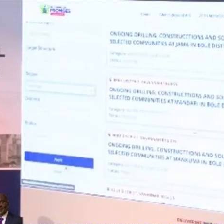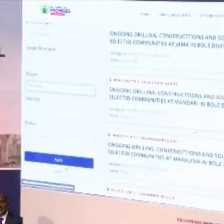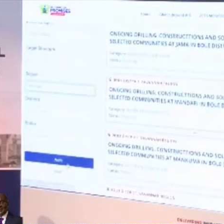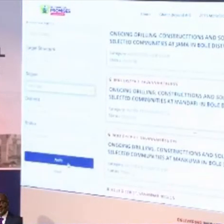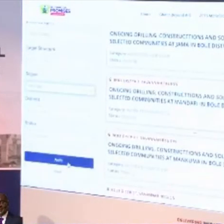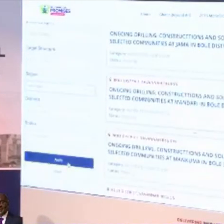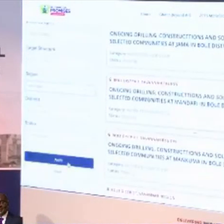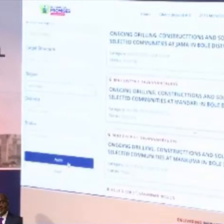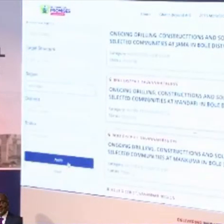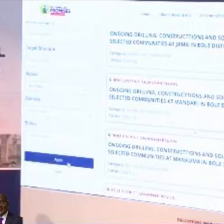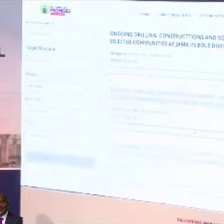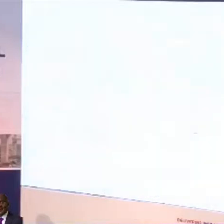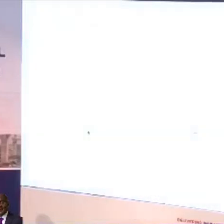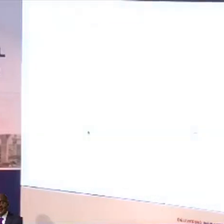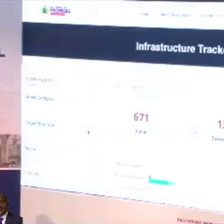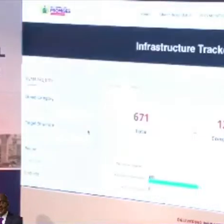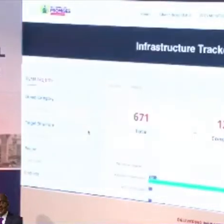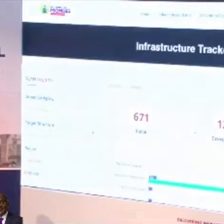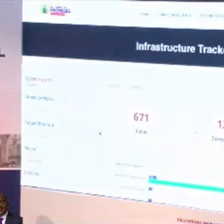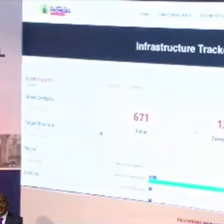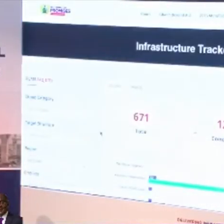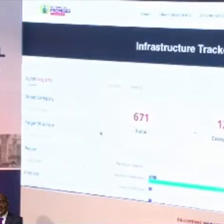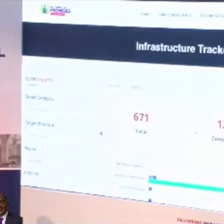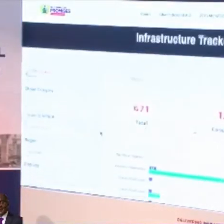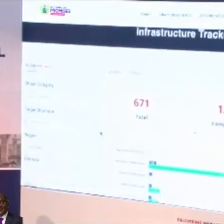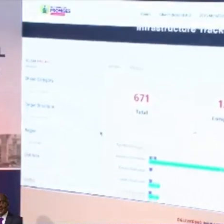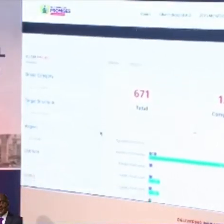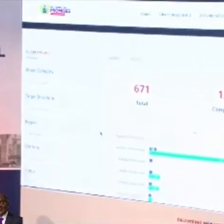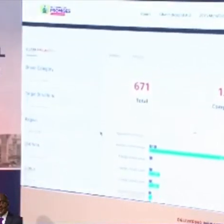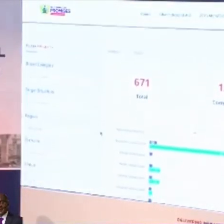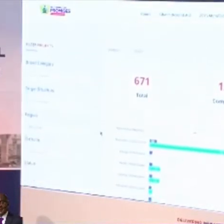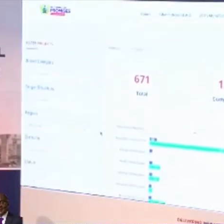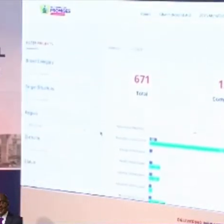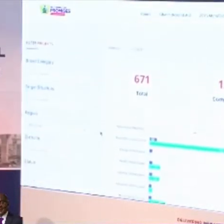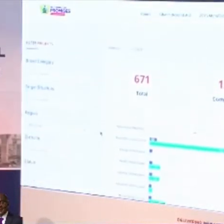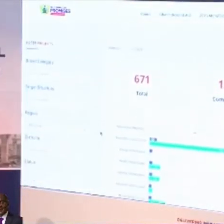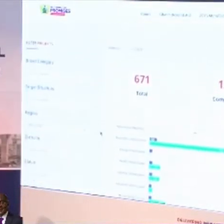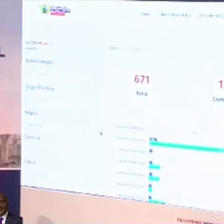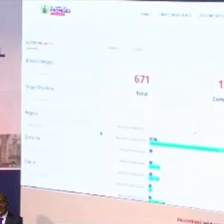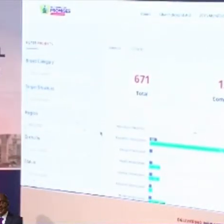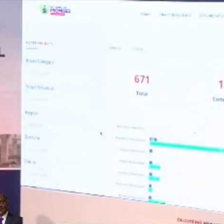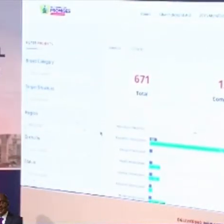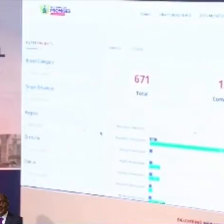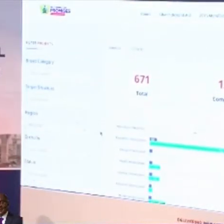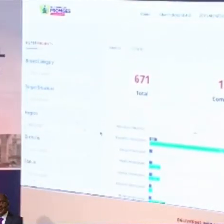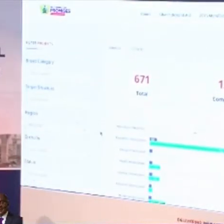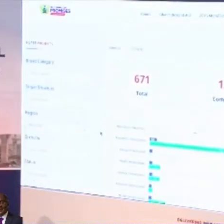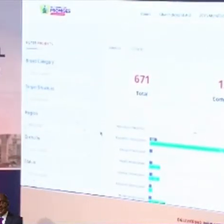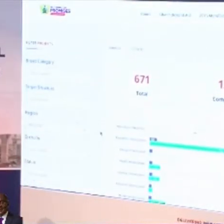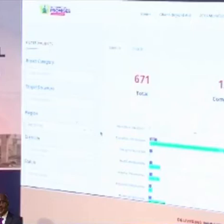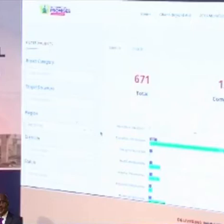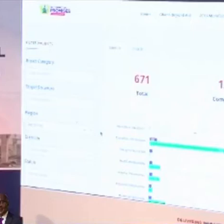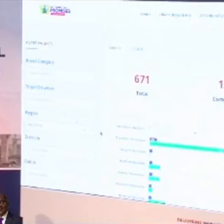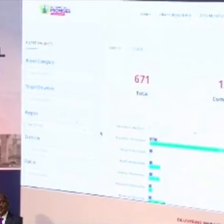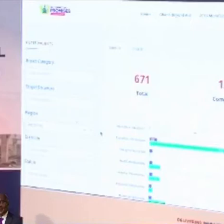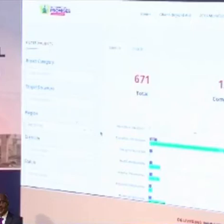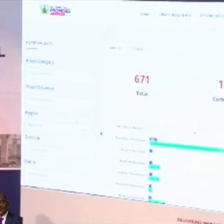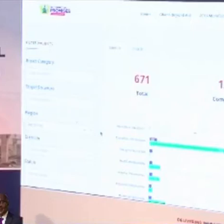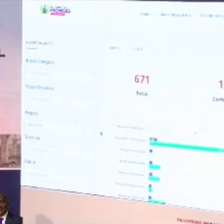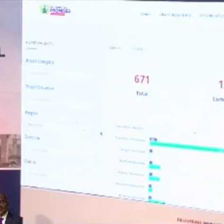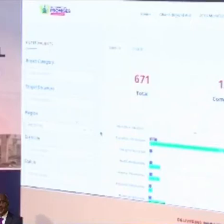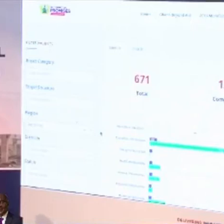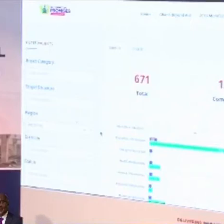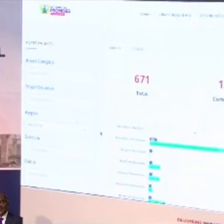Western, let's apply for Western. So 671 projects, 124 completed,